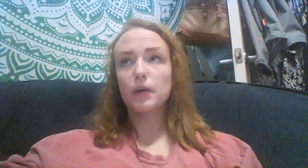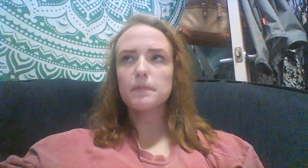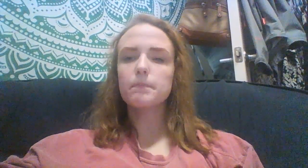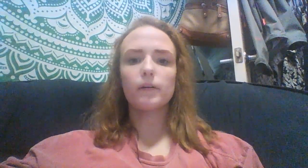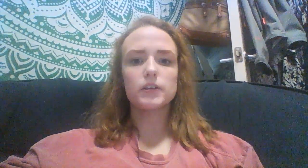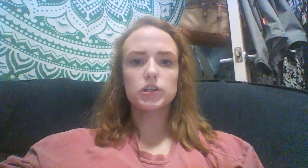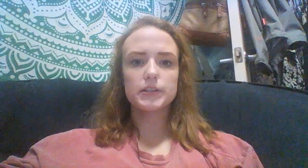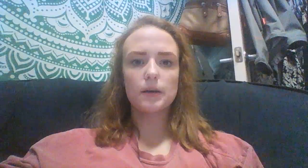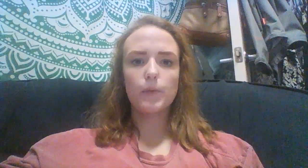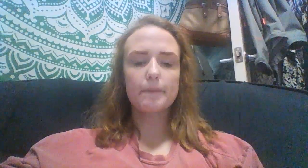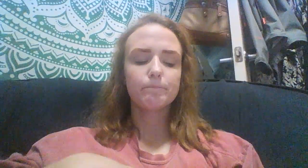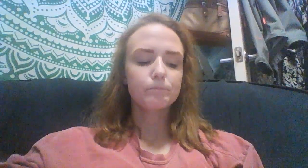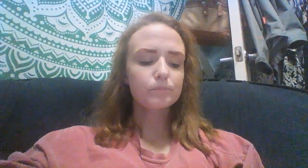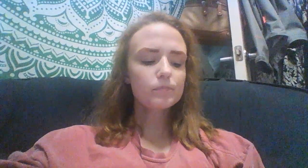be privileged in some way.